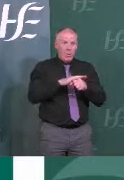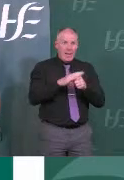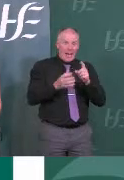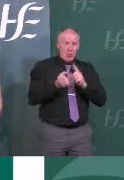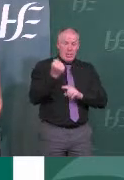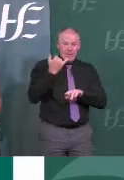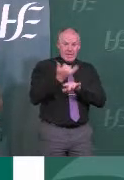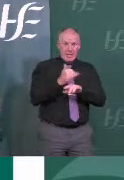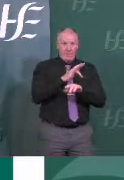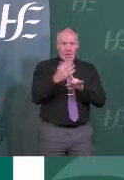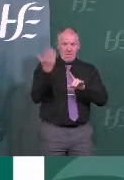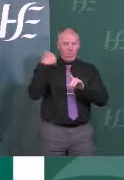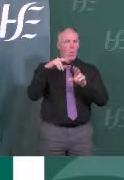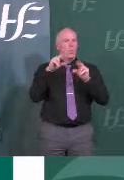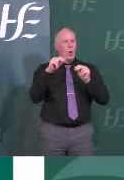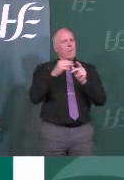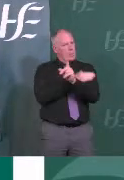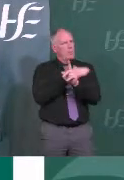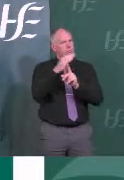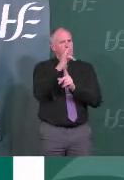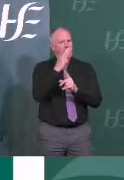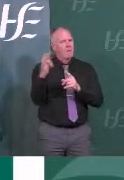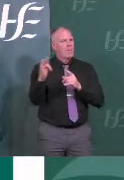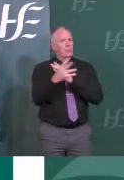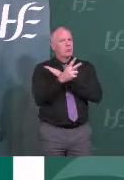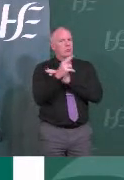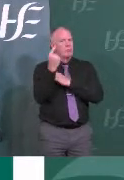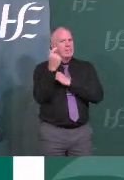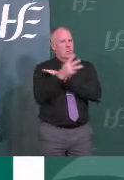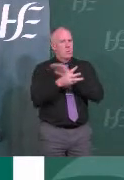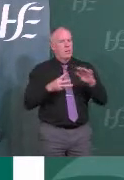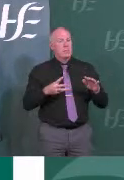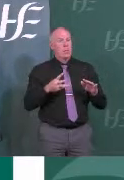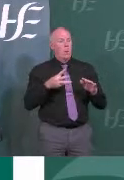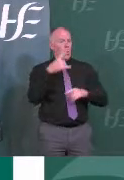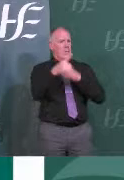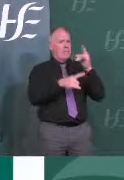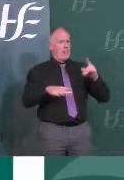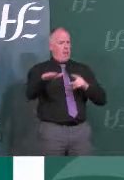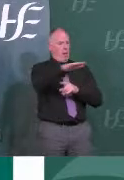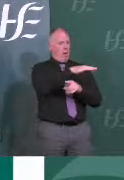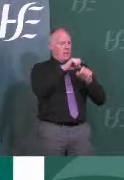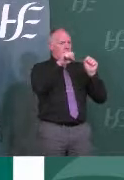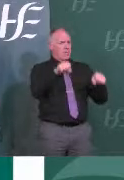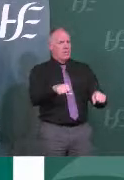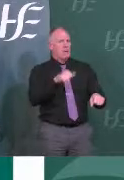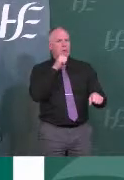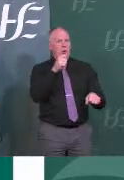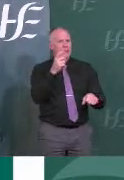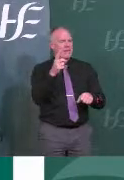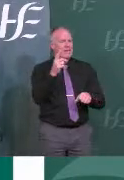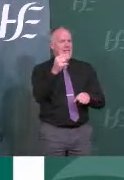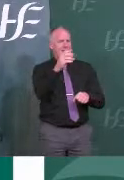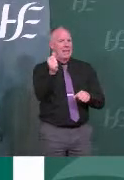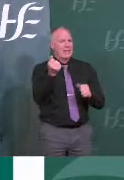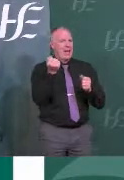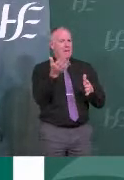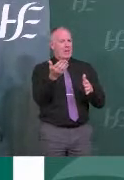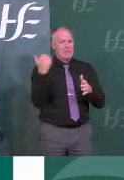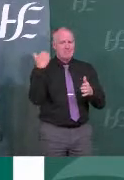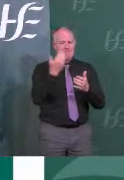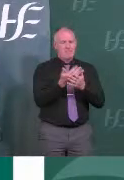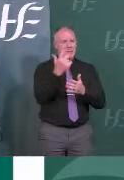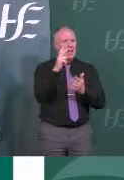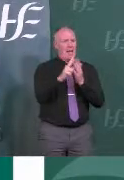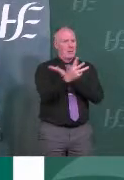a vast improvement in the recent weeks. So in terms of where we're at across the system, we haven't had data available, as you know, for the last 8